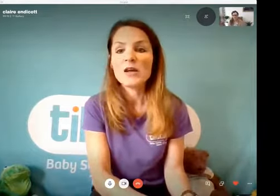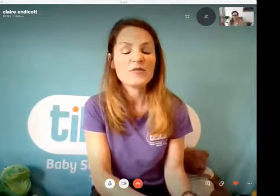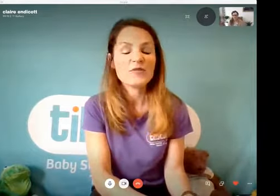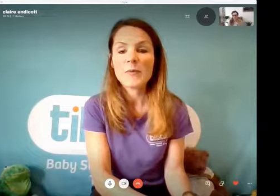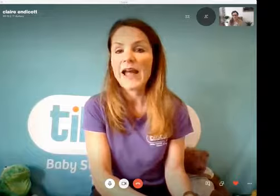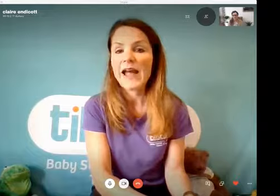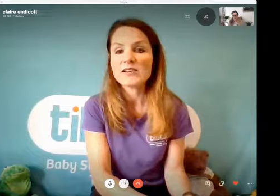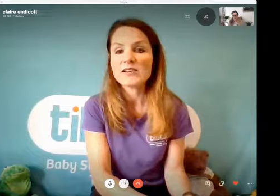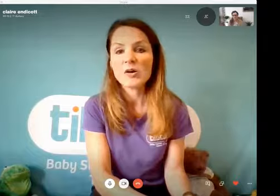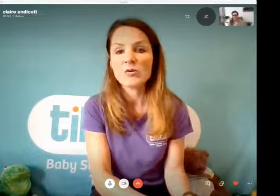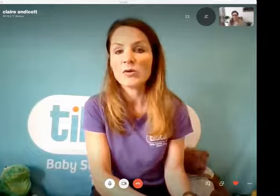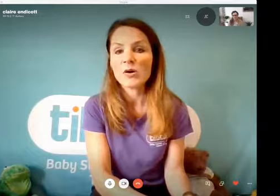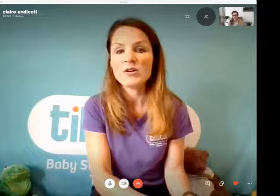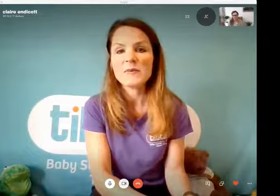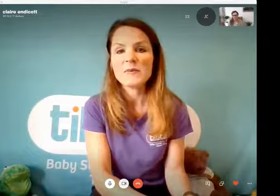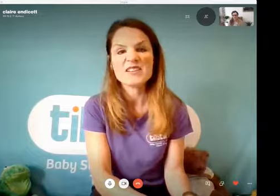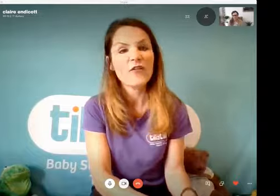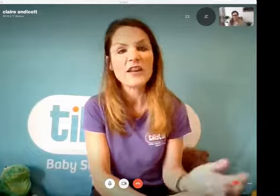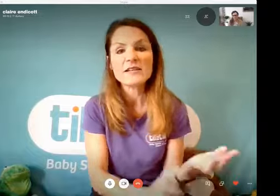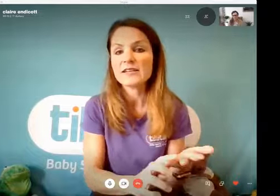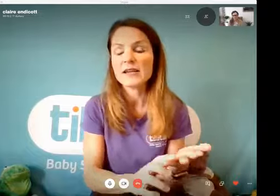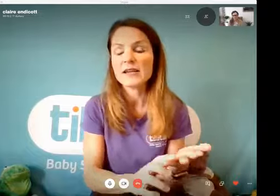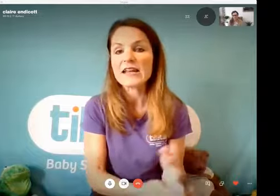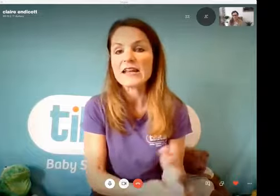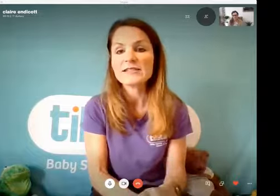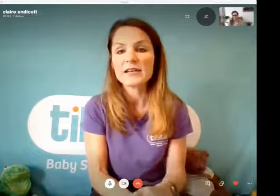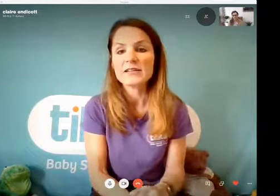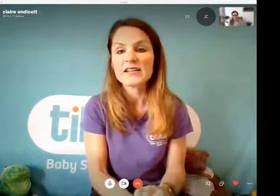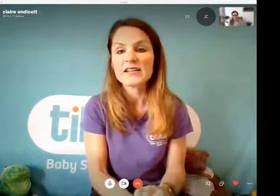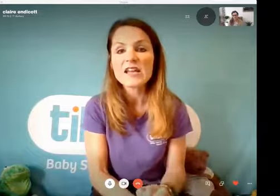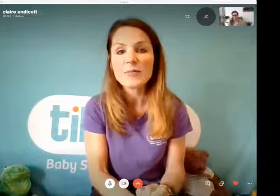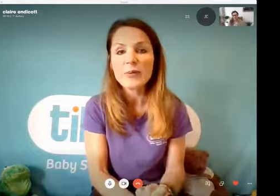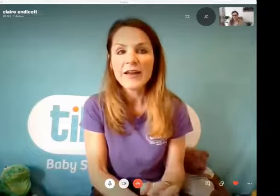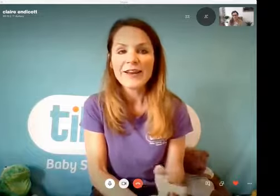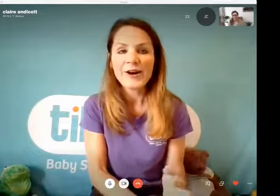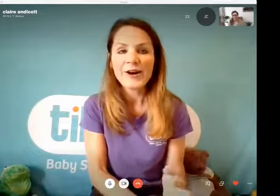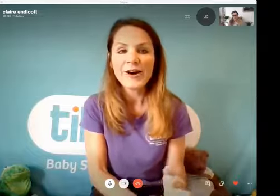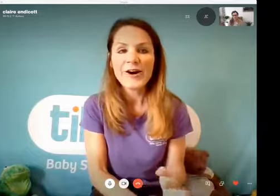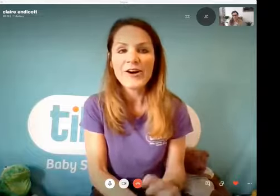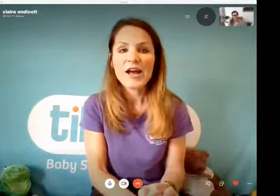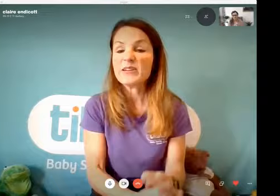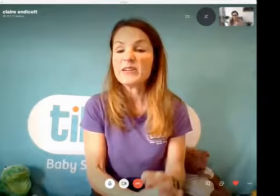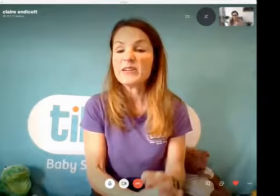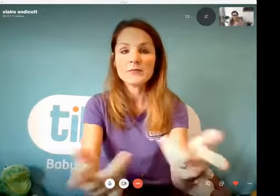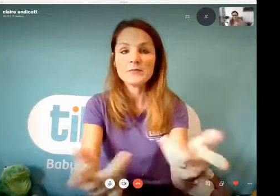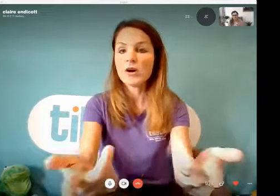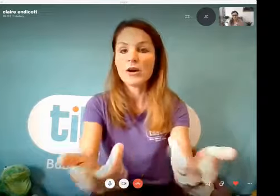8 weeks onwards, because a lot feed and eat and sleep a lot. But it doesn't mean you can't at